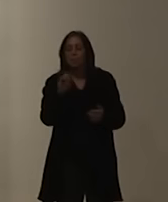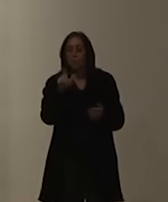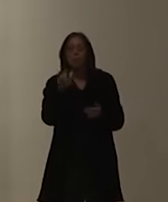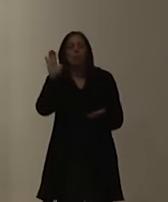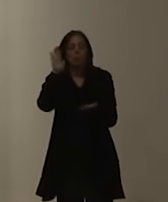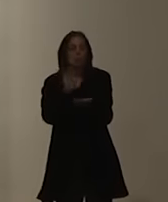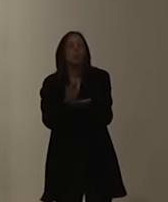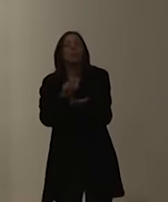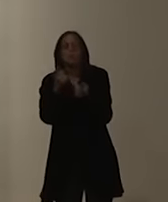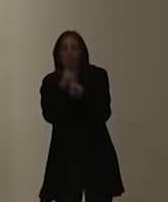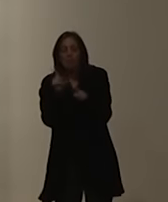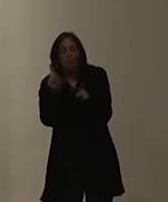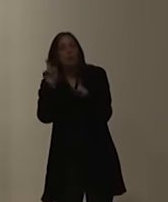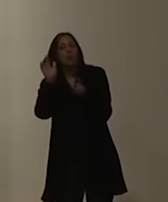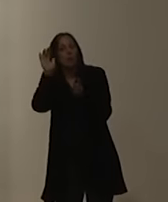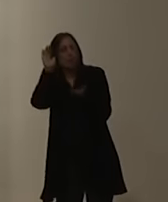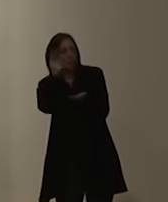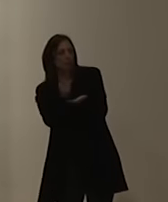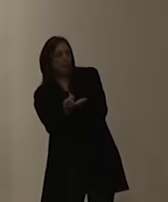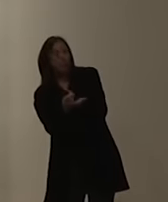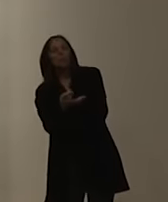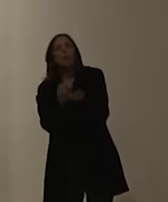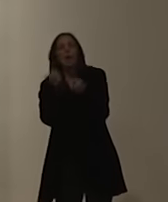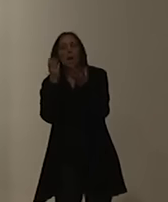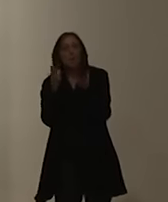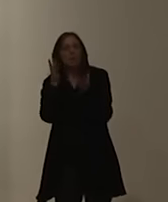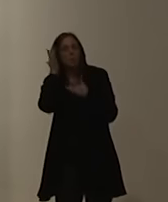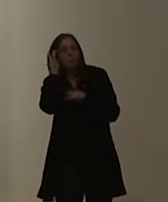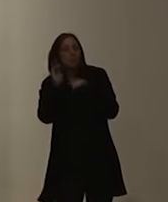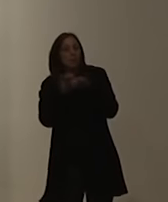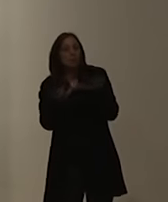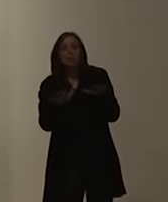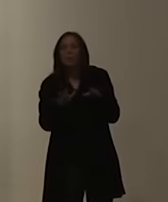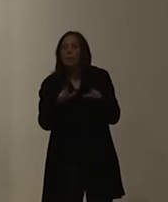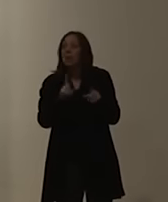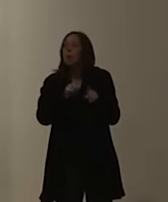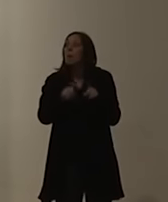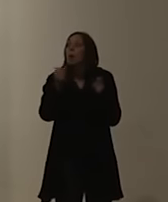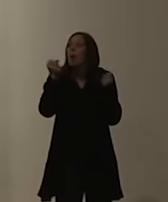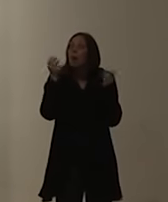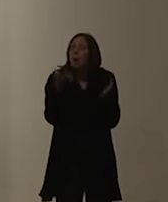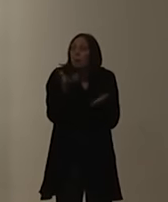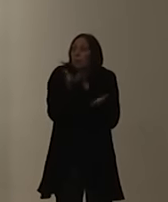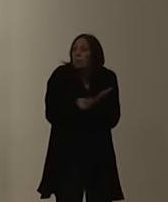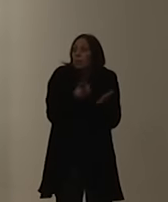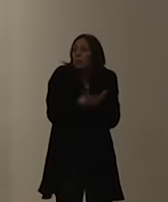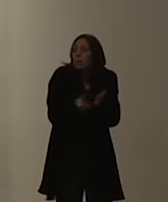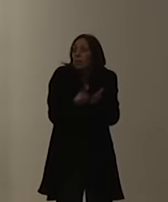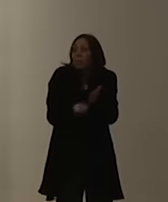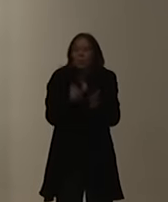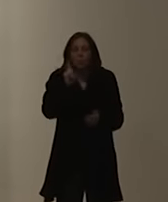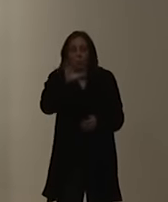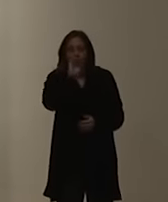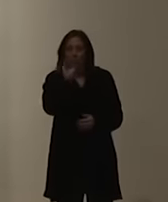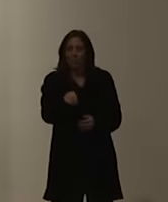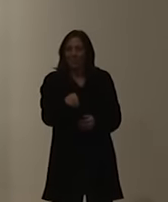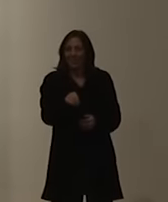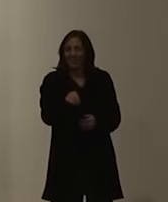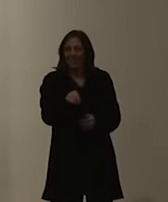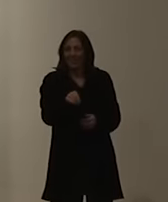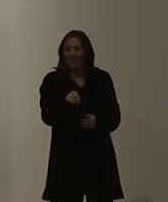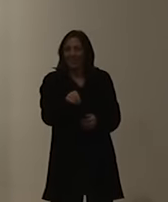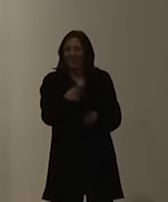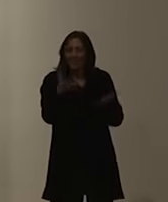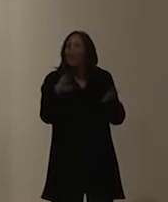what the case fatality rate was in that cluster? 100%. So we could declare victory if everybody died, but you